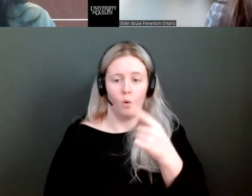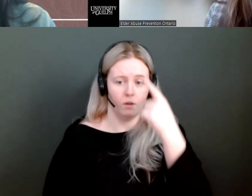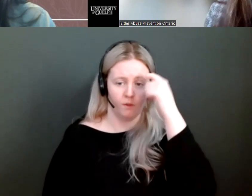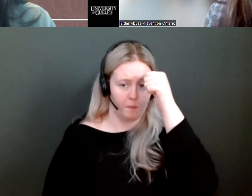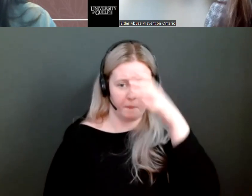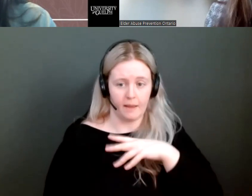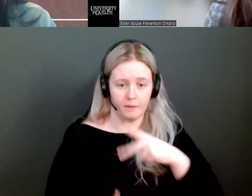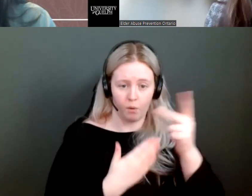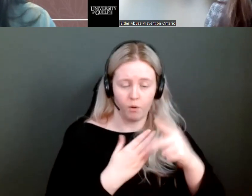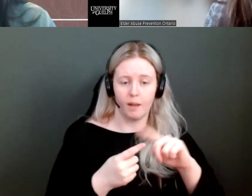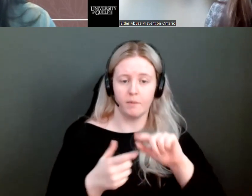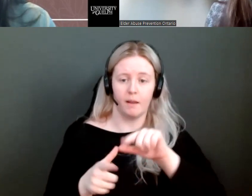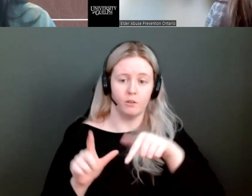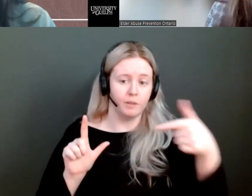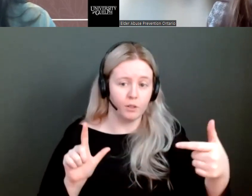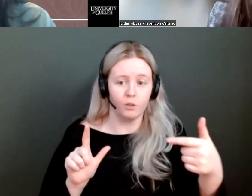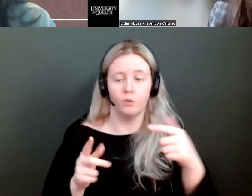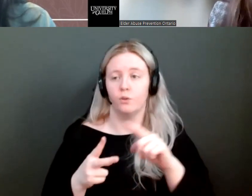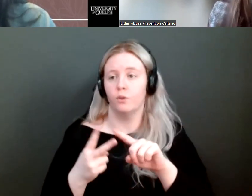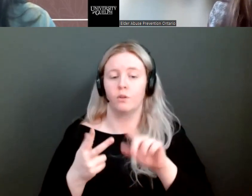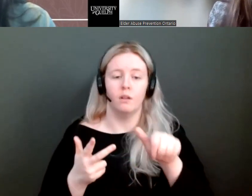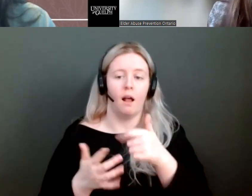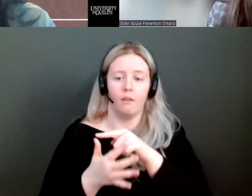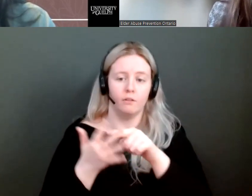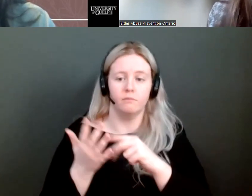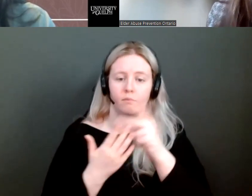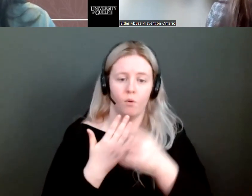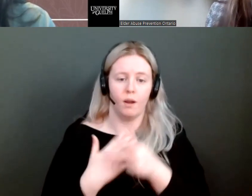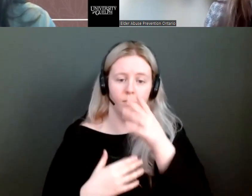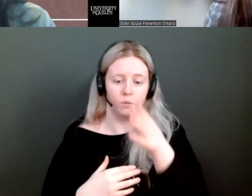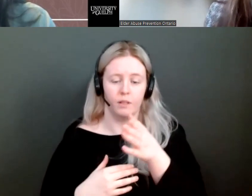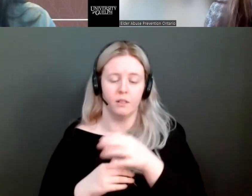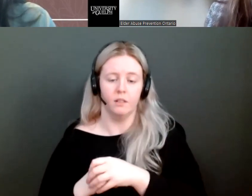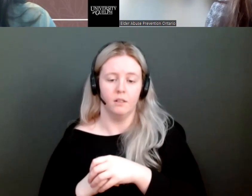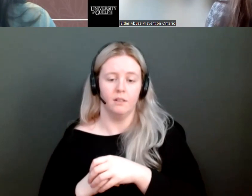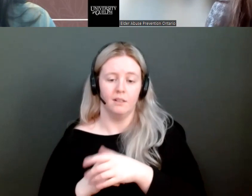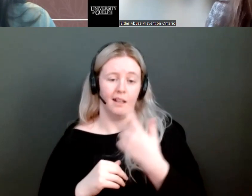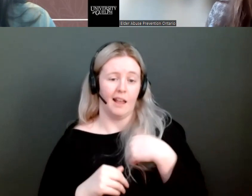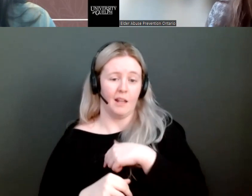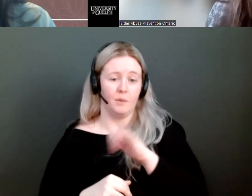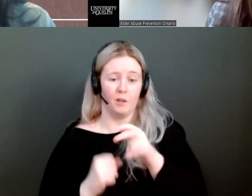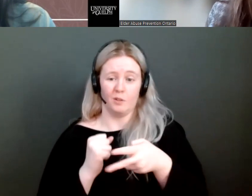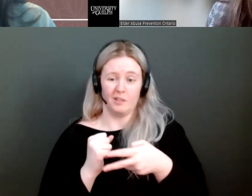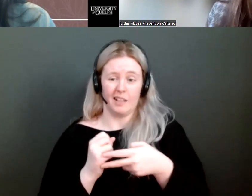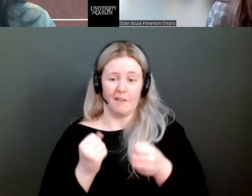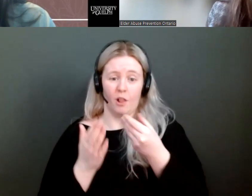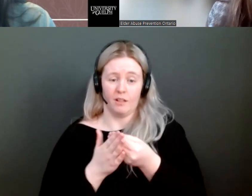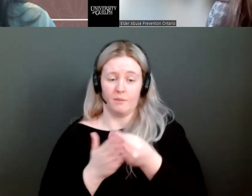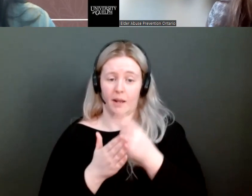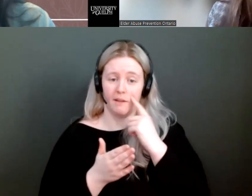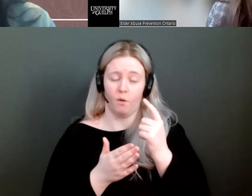and LGBTQ+ programs. So yeah, there is a long way, and we save a lot of money for prevention versus intervention.